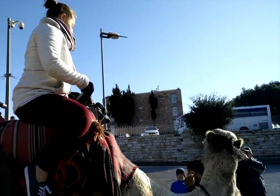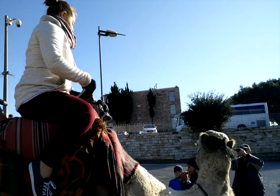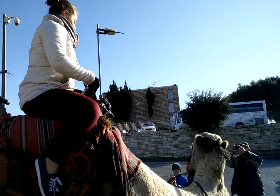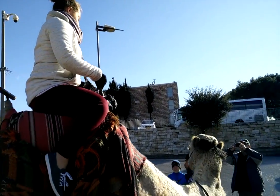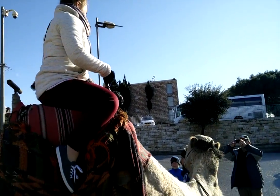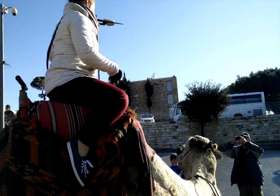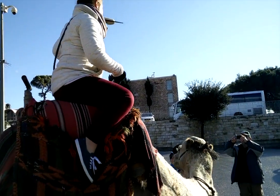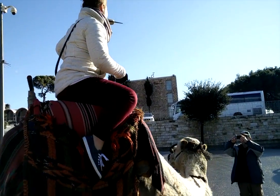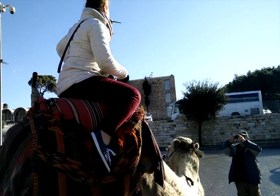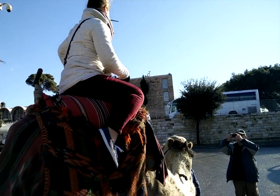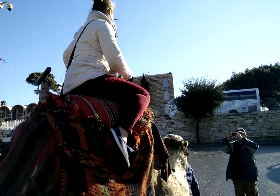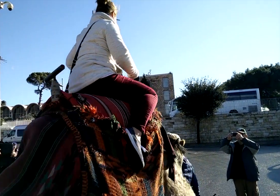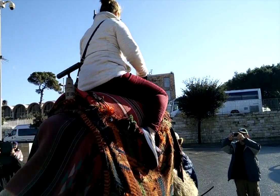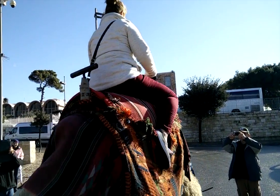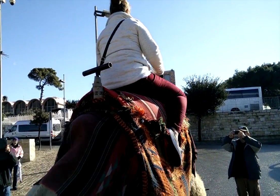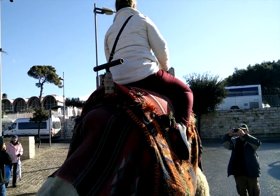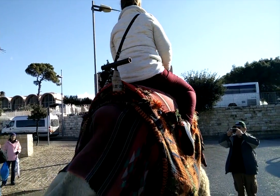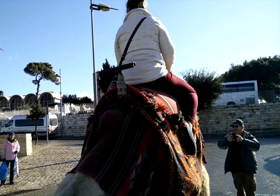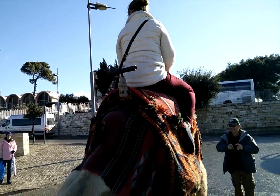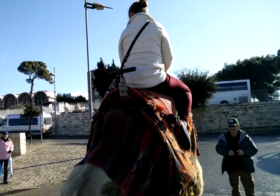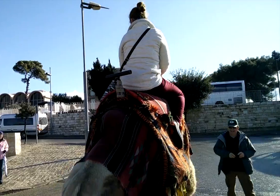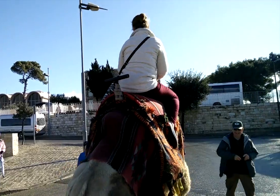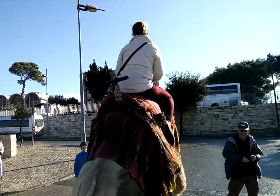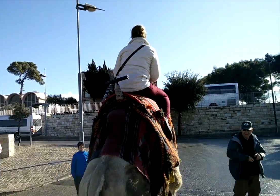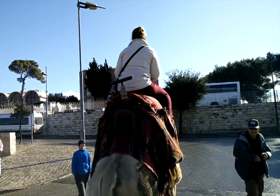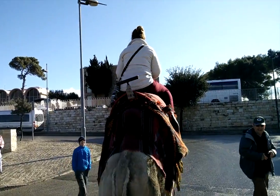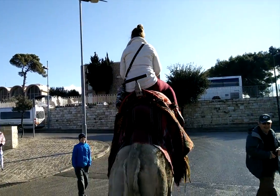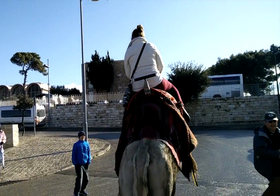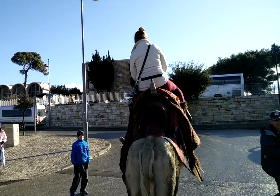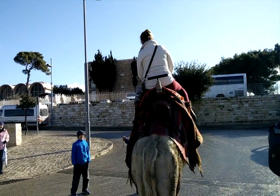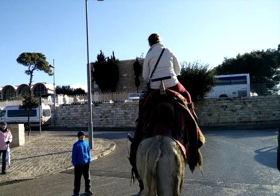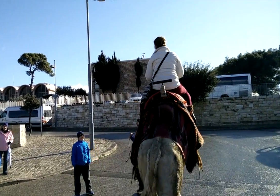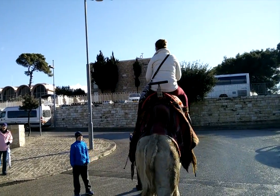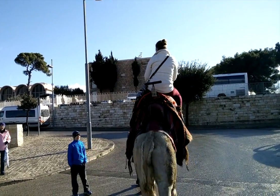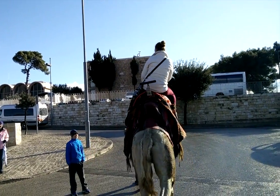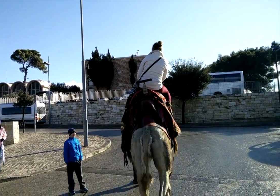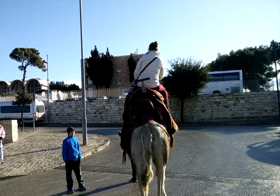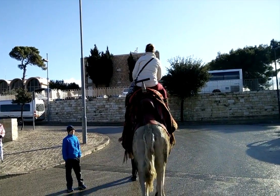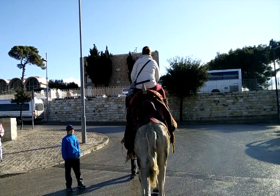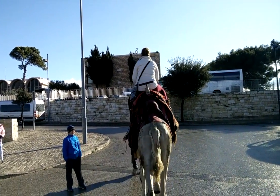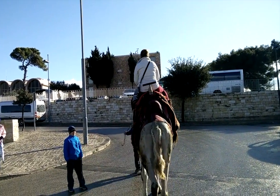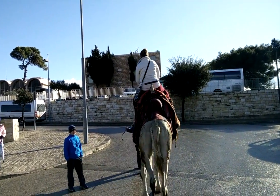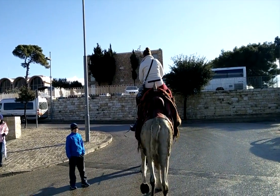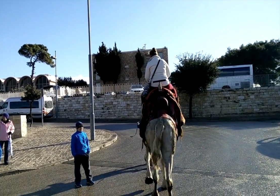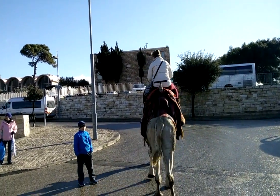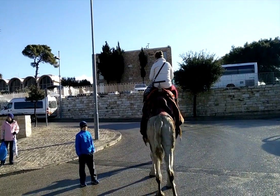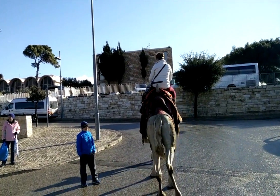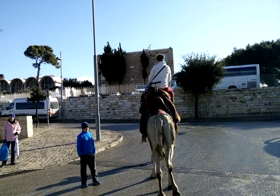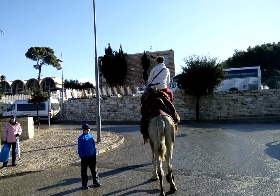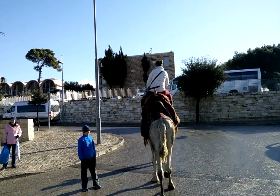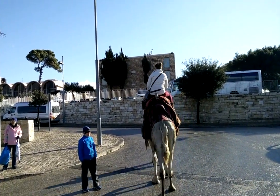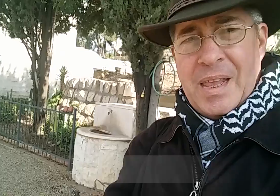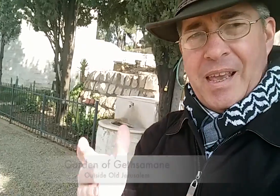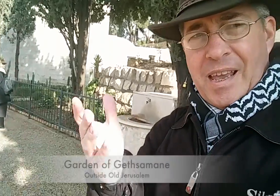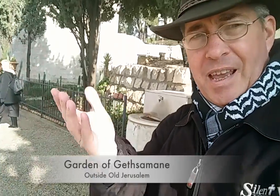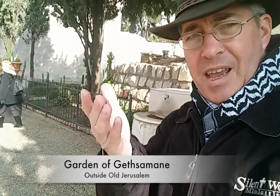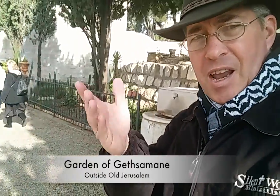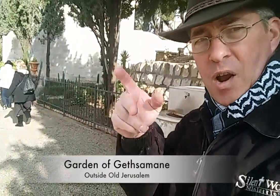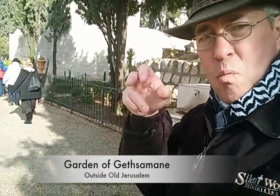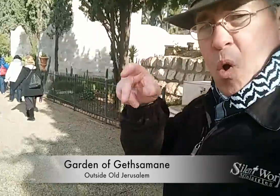Of course, there are tourist things to do in this area. This young lady didn't like doing a lot of those things,